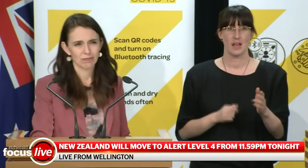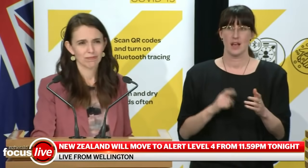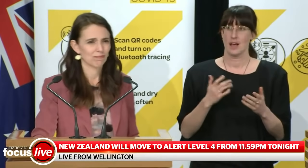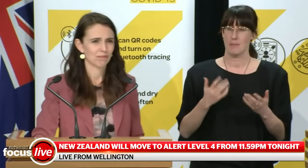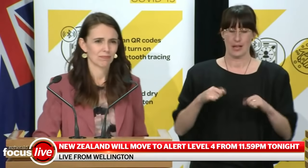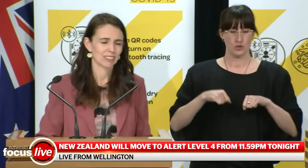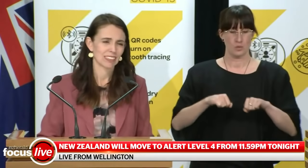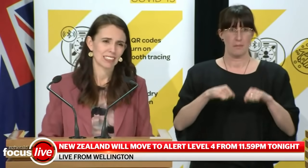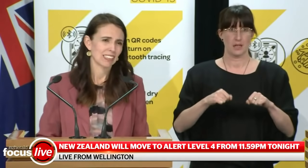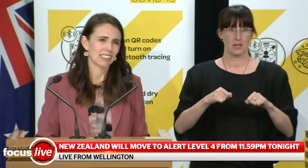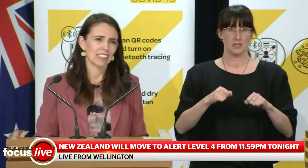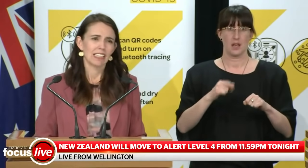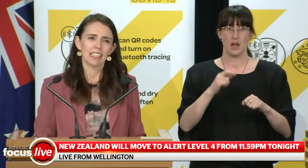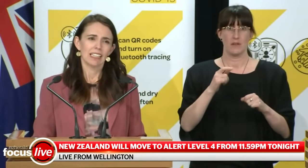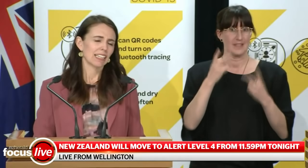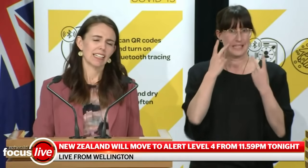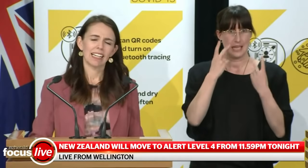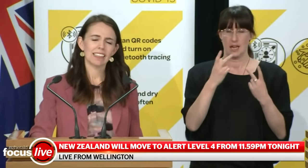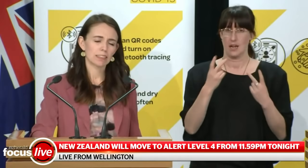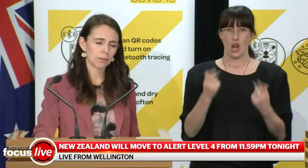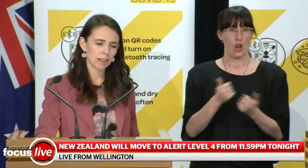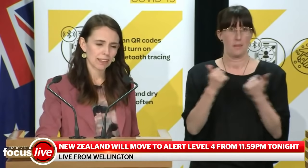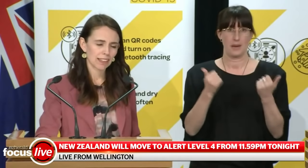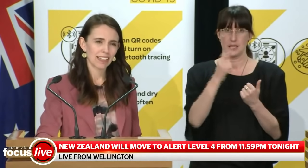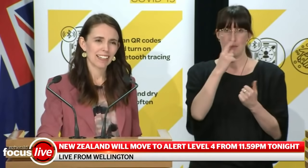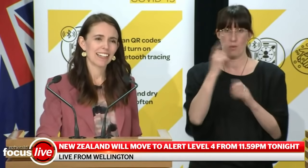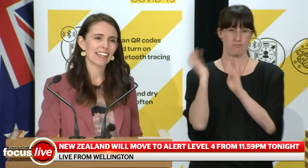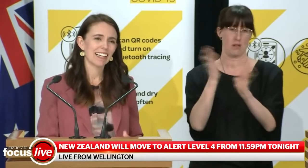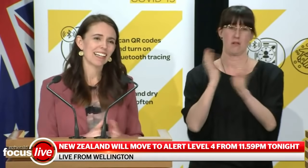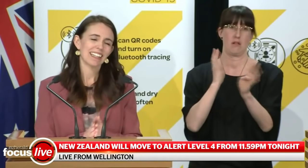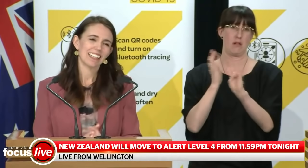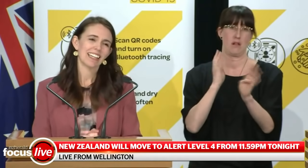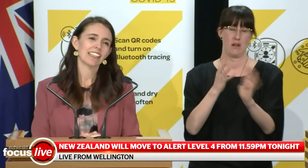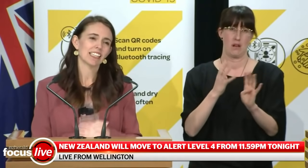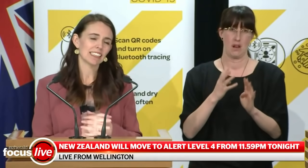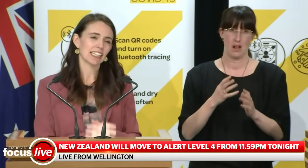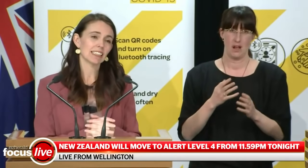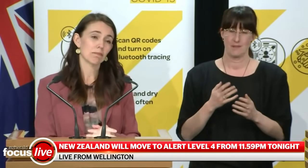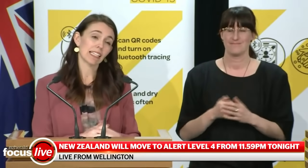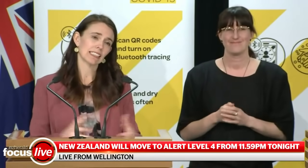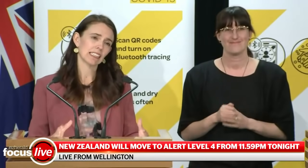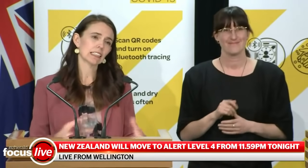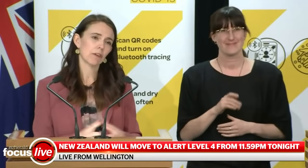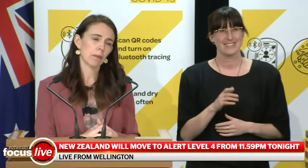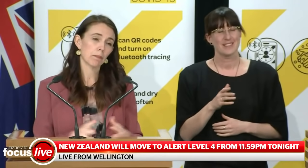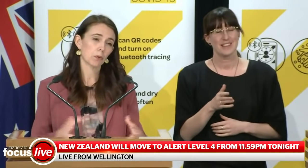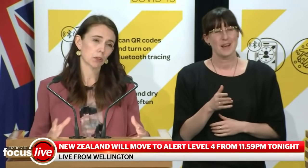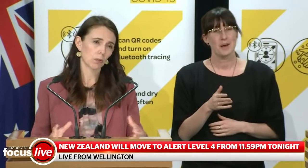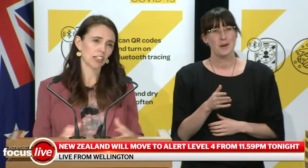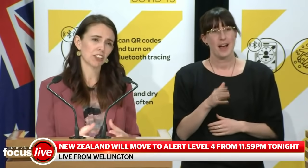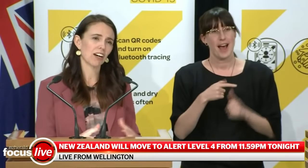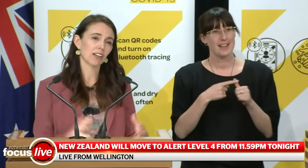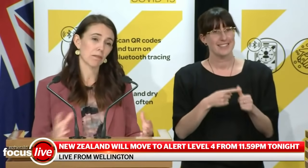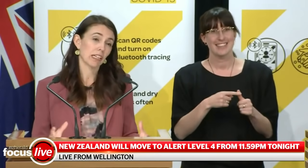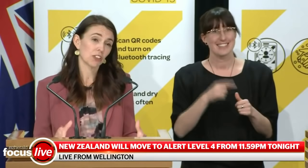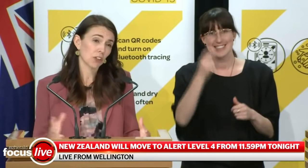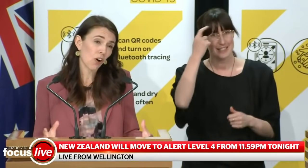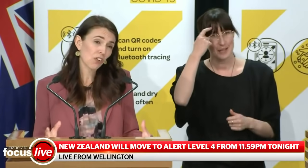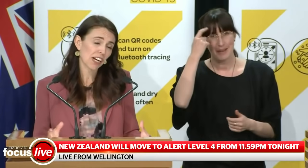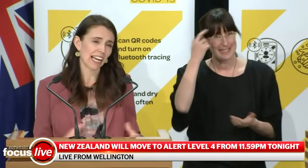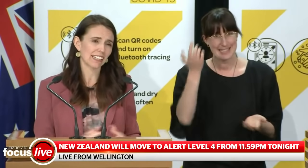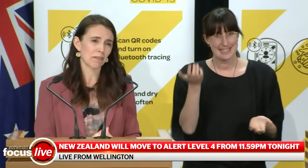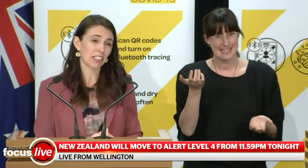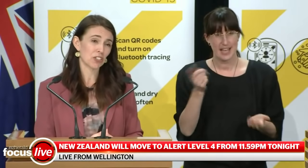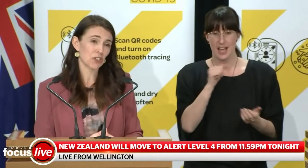supermarkets, given the spread that we've seen Yeah, in New South Wales and the essential work? It just doesn't make sense for people to rush out. It means